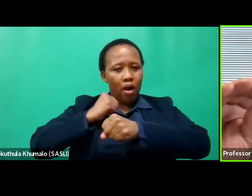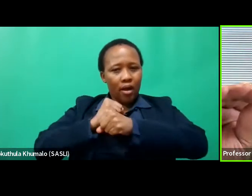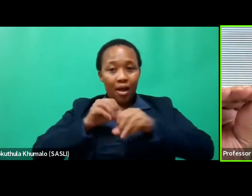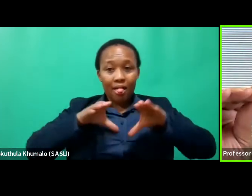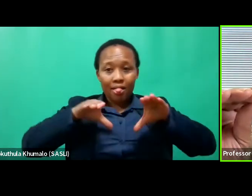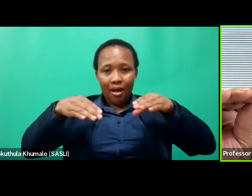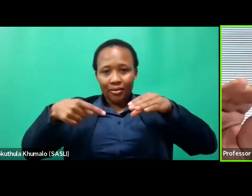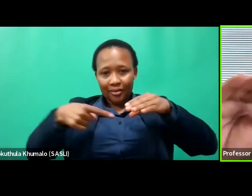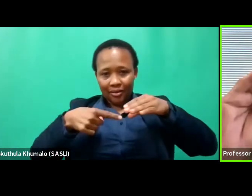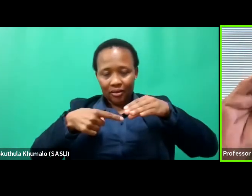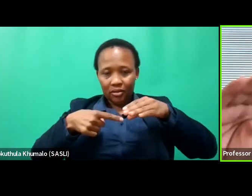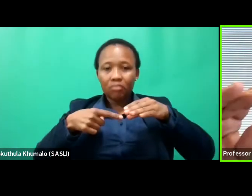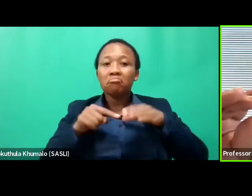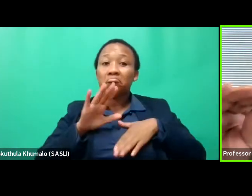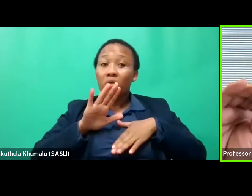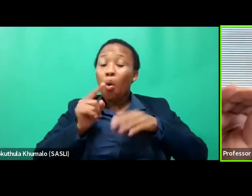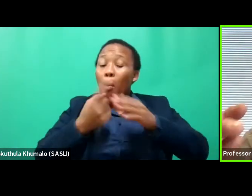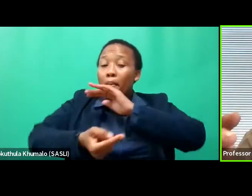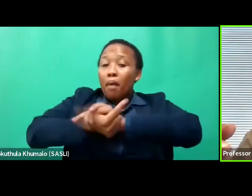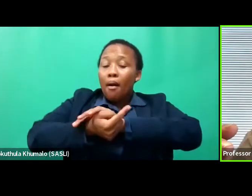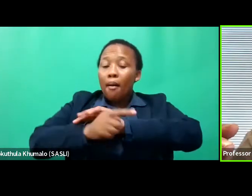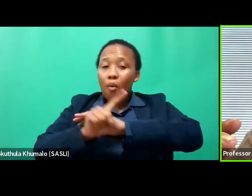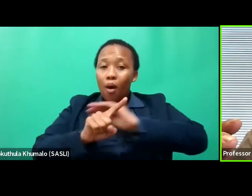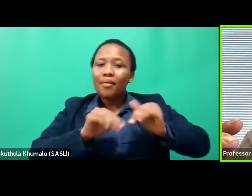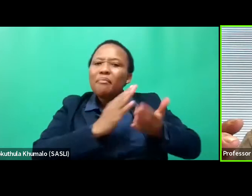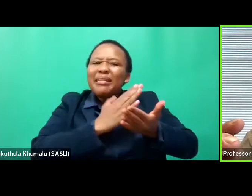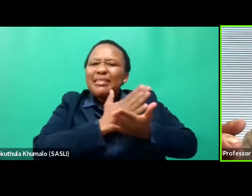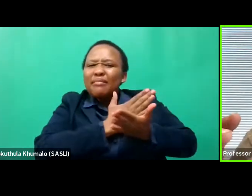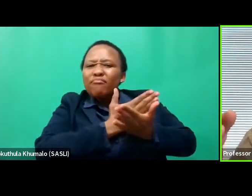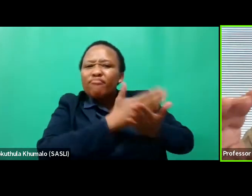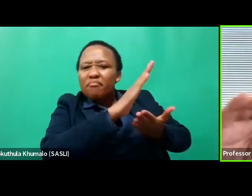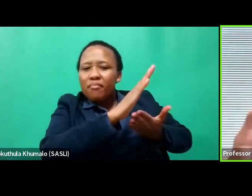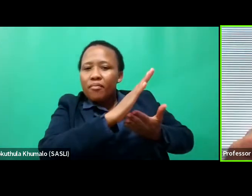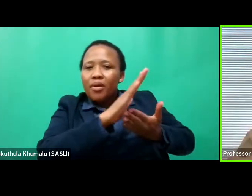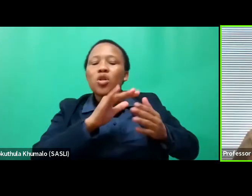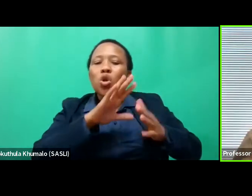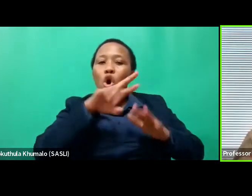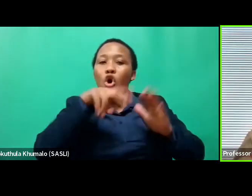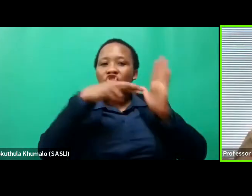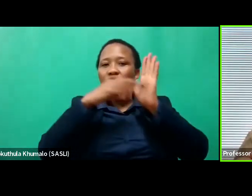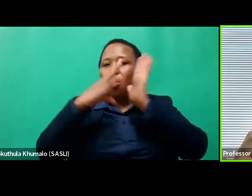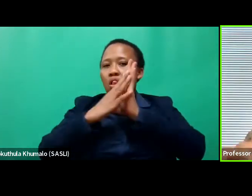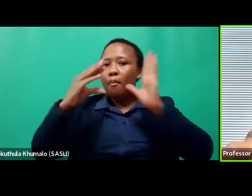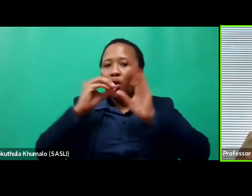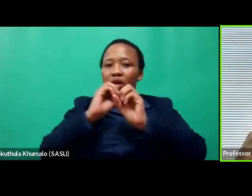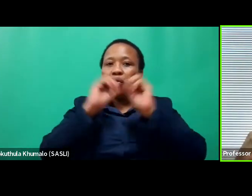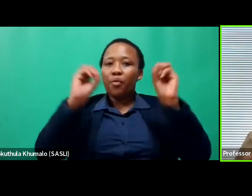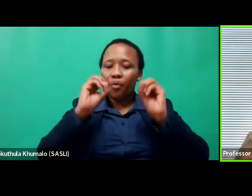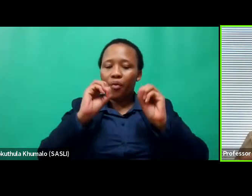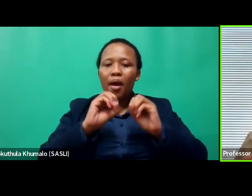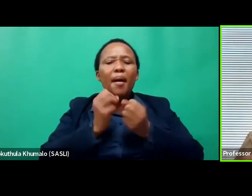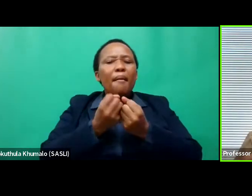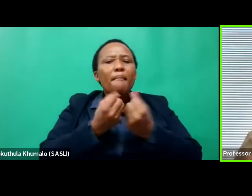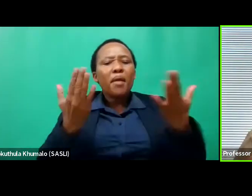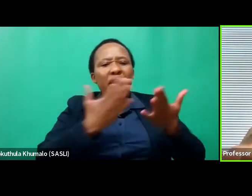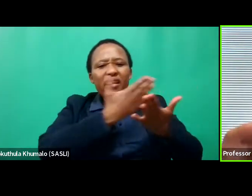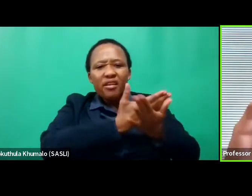their community. Education doesn't work for the majority of people. Many working class people have poor